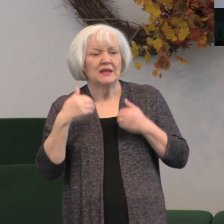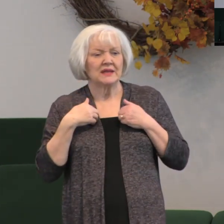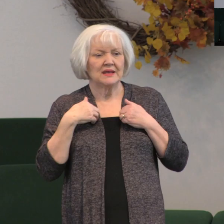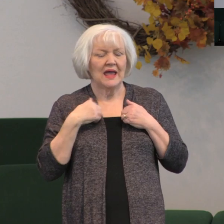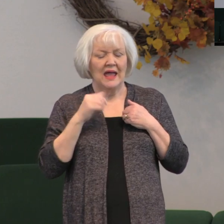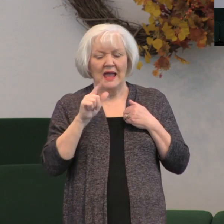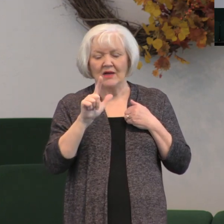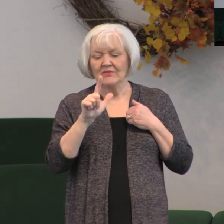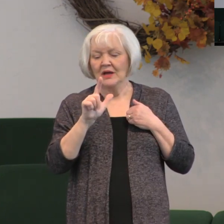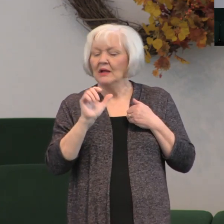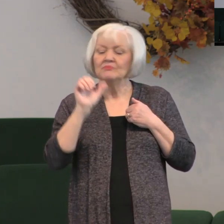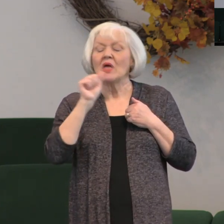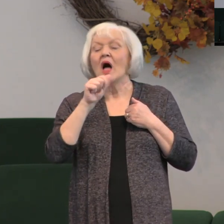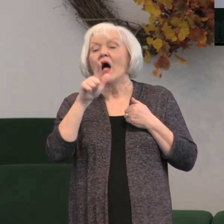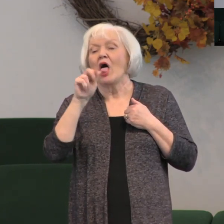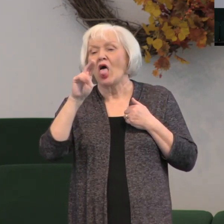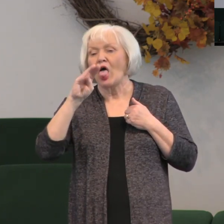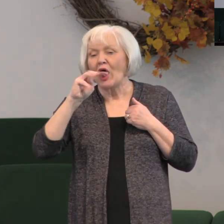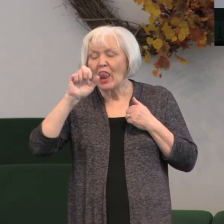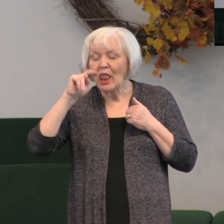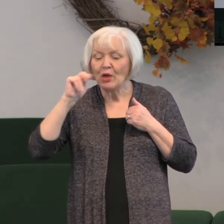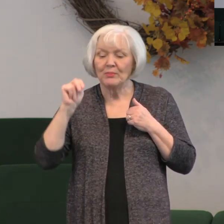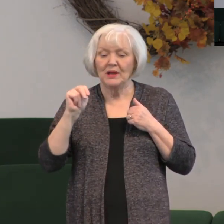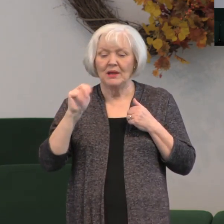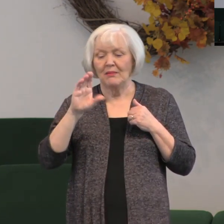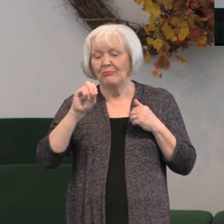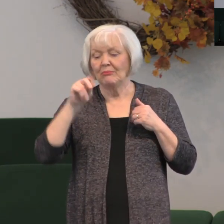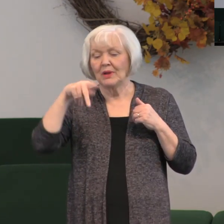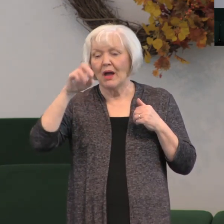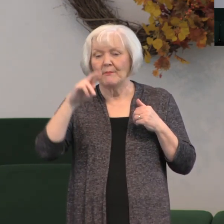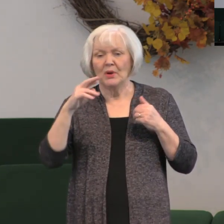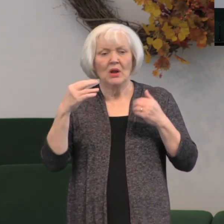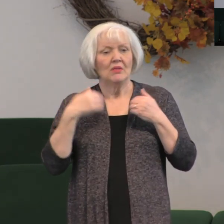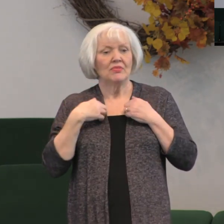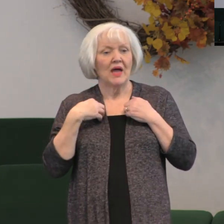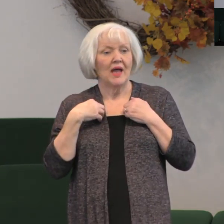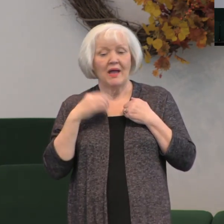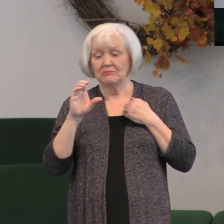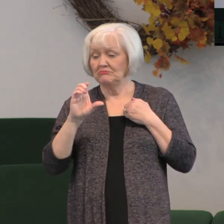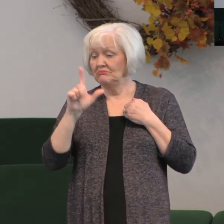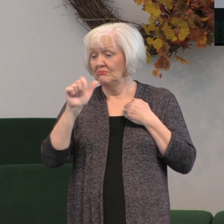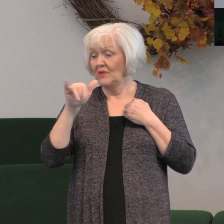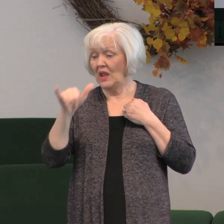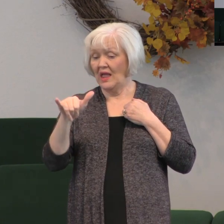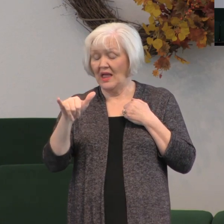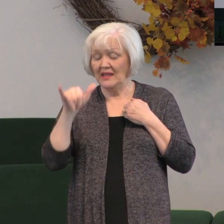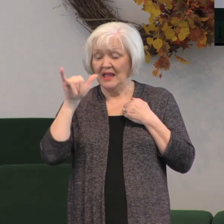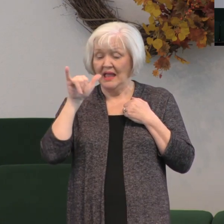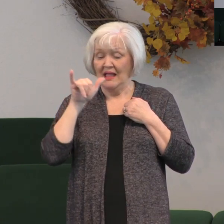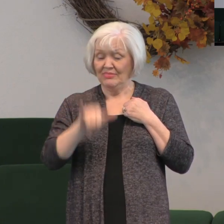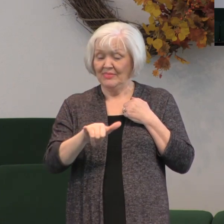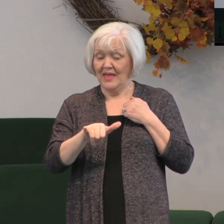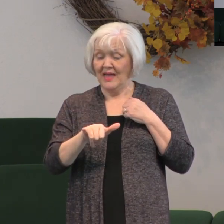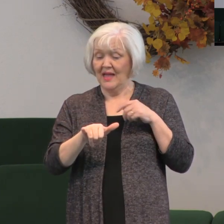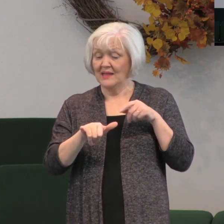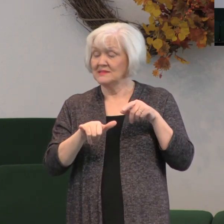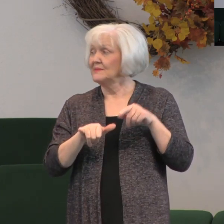and stainless steel and copper pots like we do today they had pottery and this pottery that they had